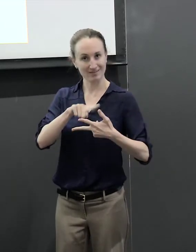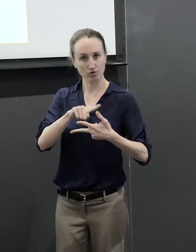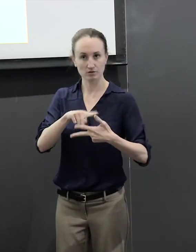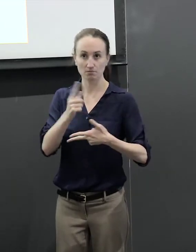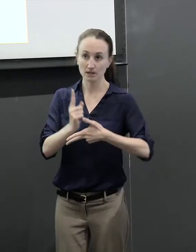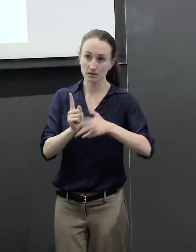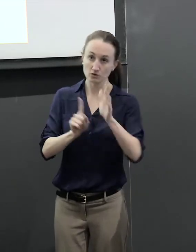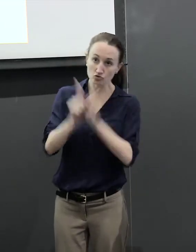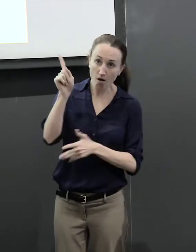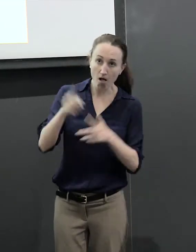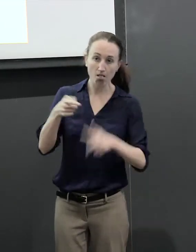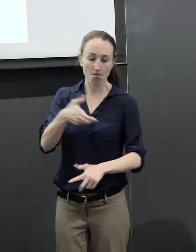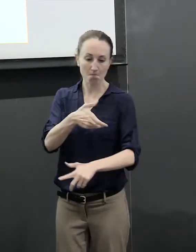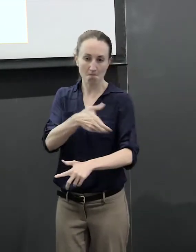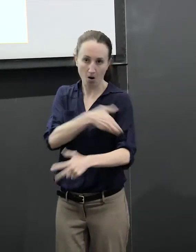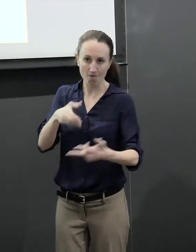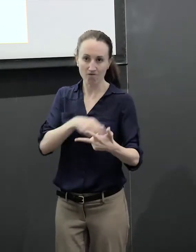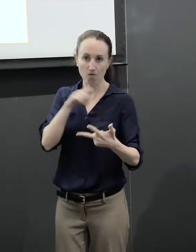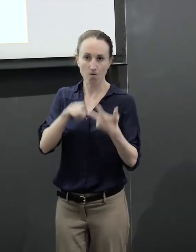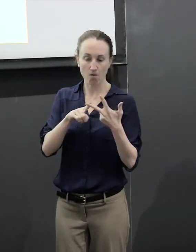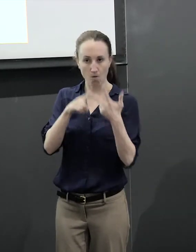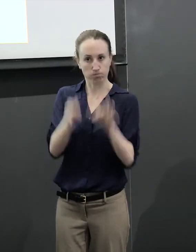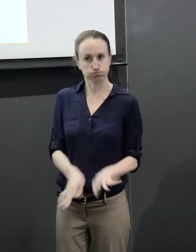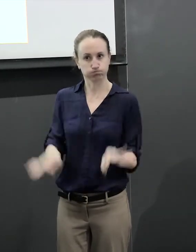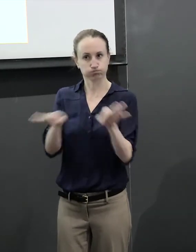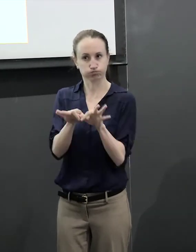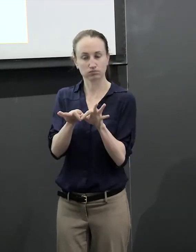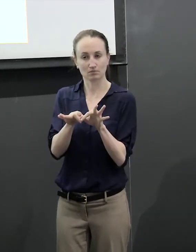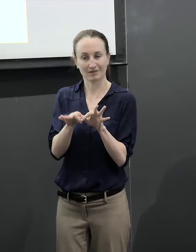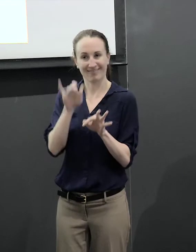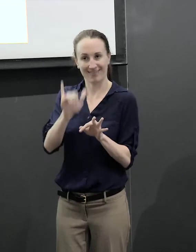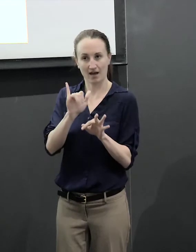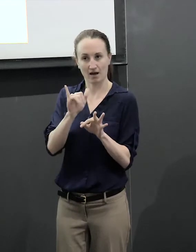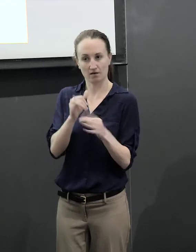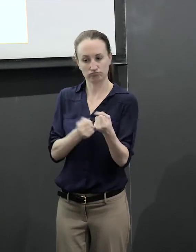important to license the high pointing. Okay.